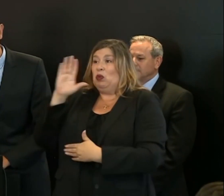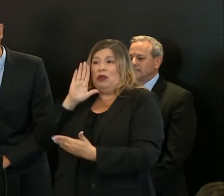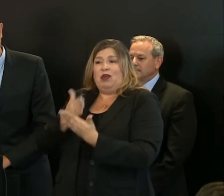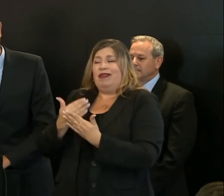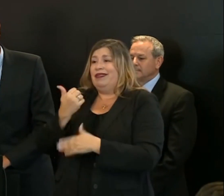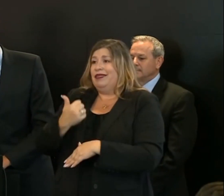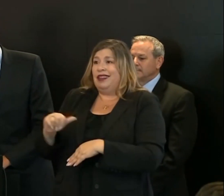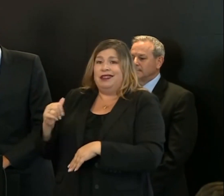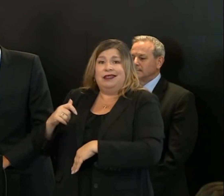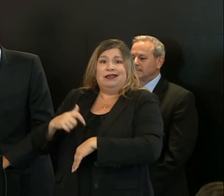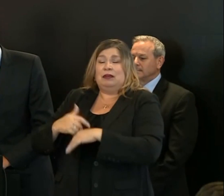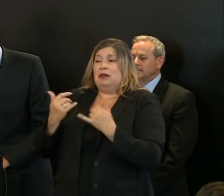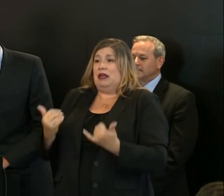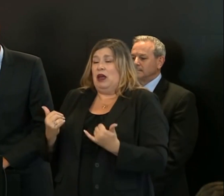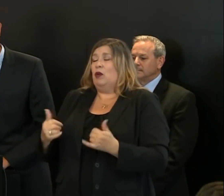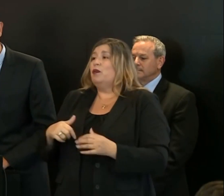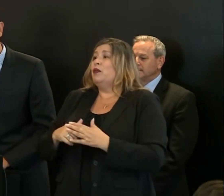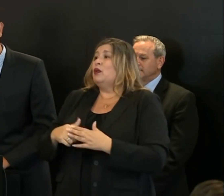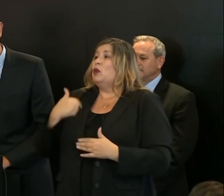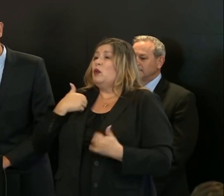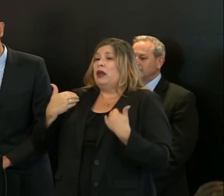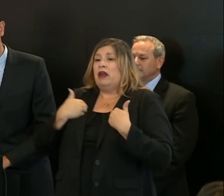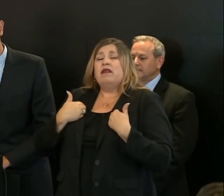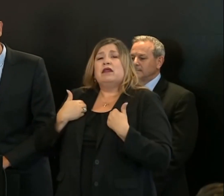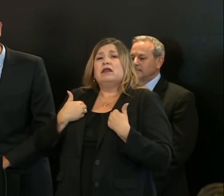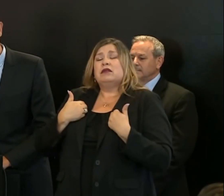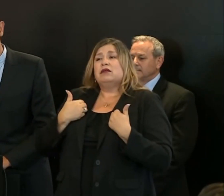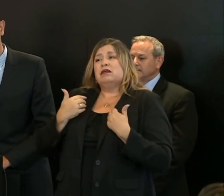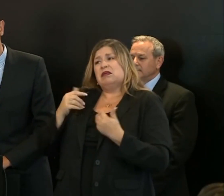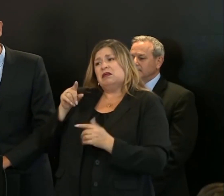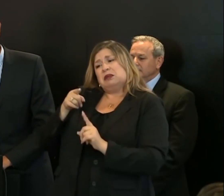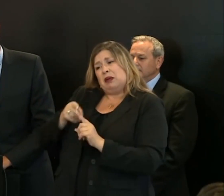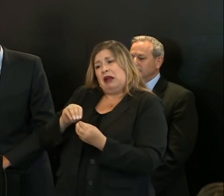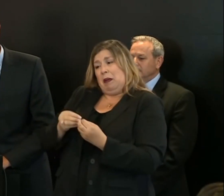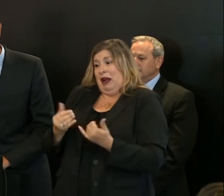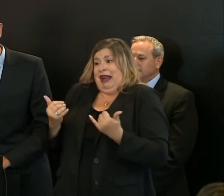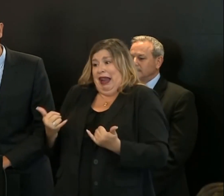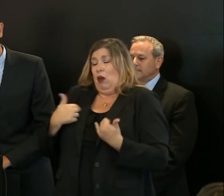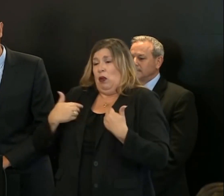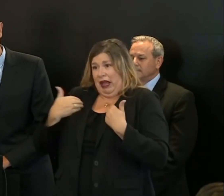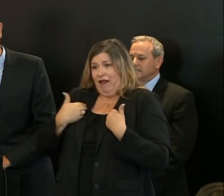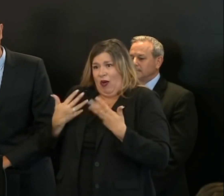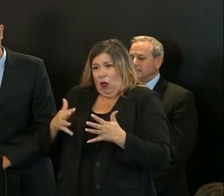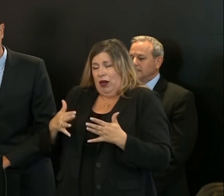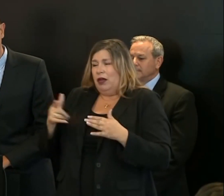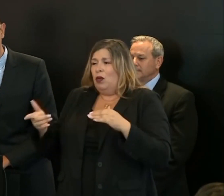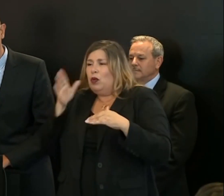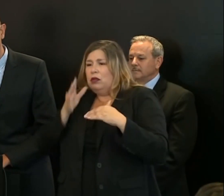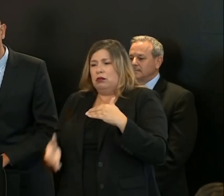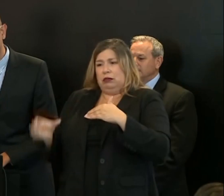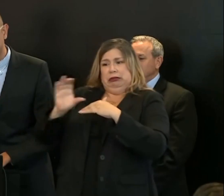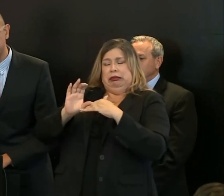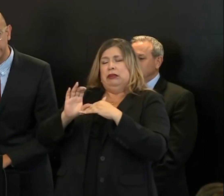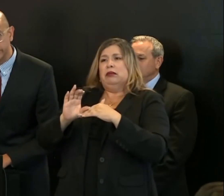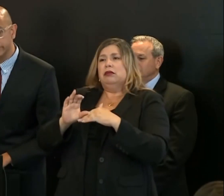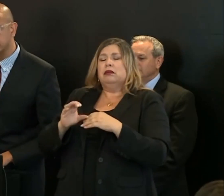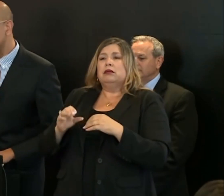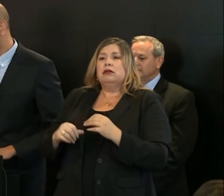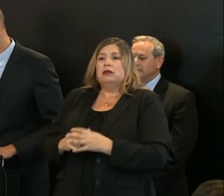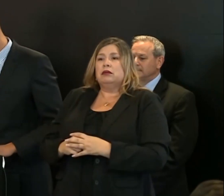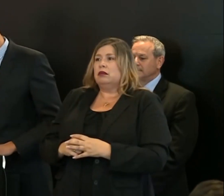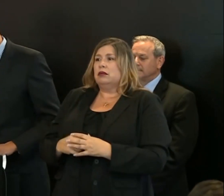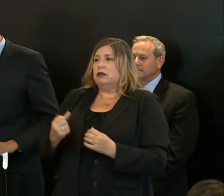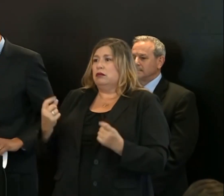day now, and we already have a number at the moment, so this will just augment that capacity and scale very soon.